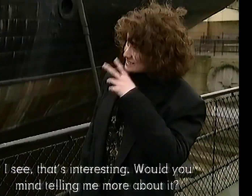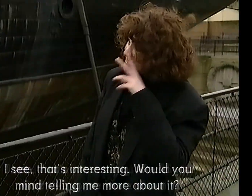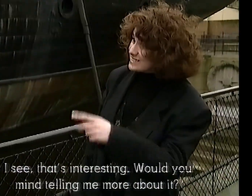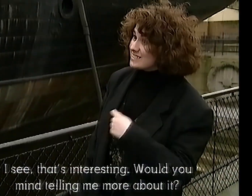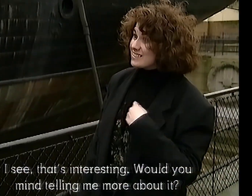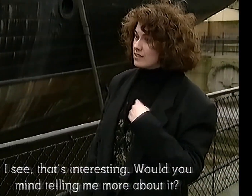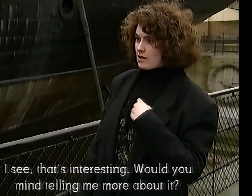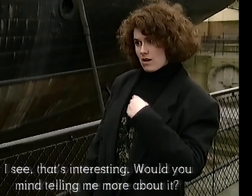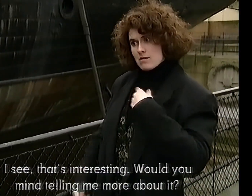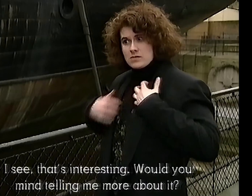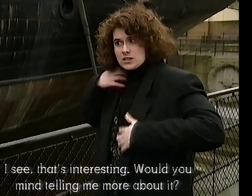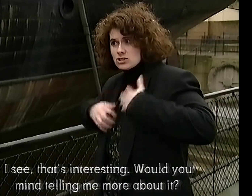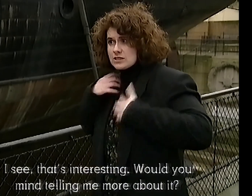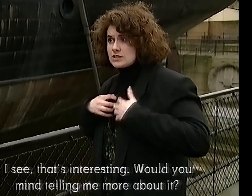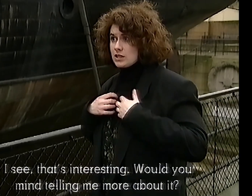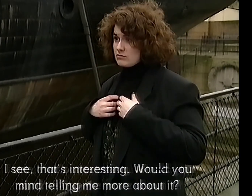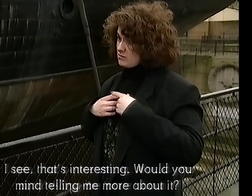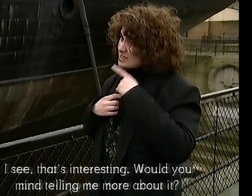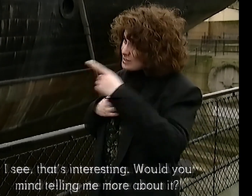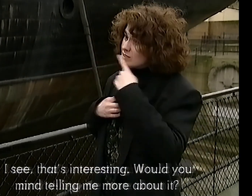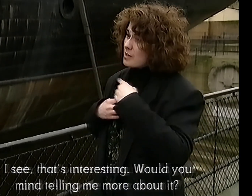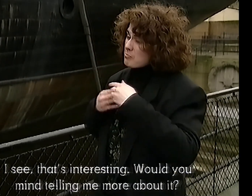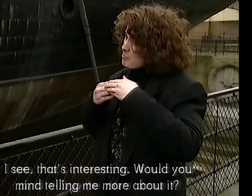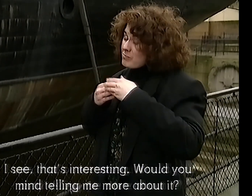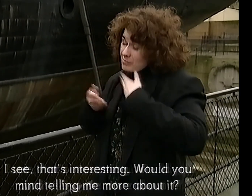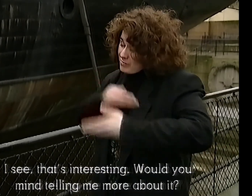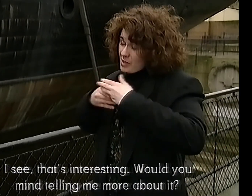Oh, I see. That's interesting. Would you mind telling me more about it?